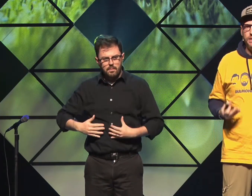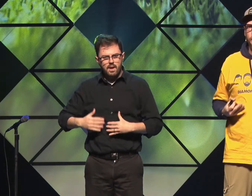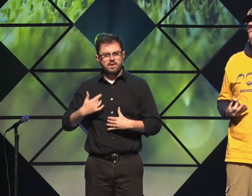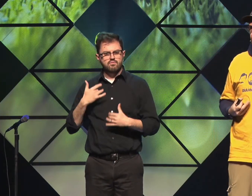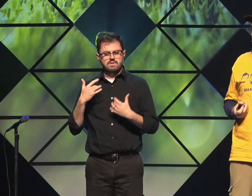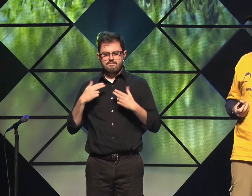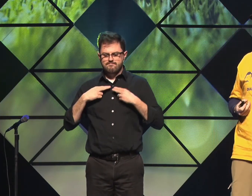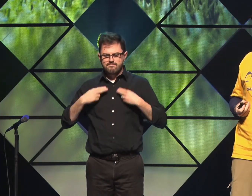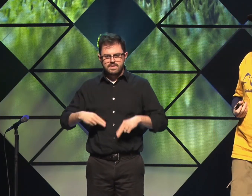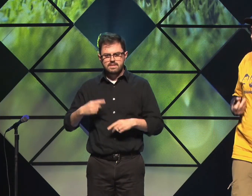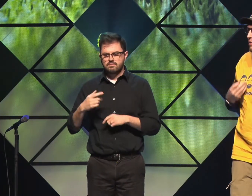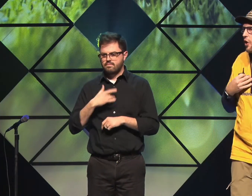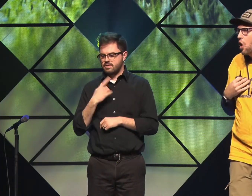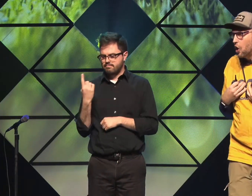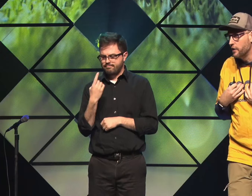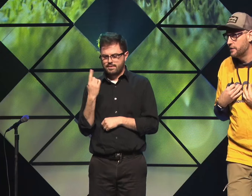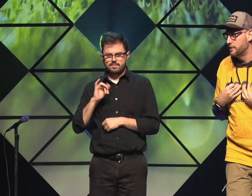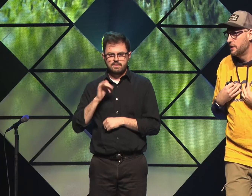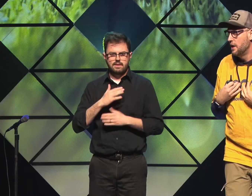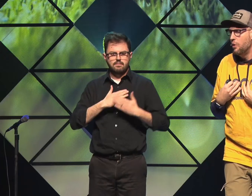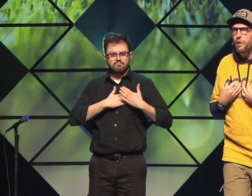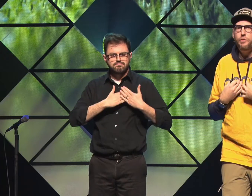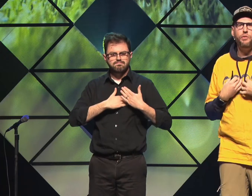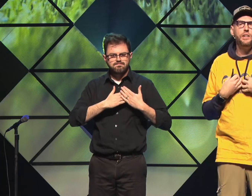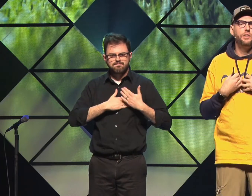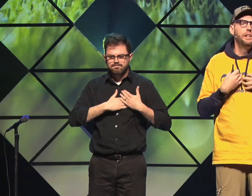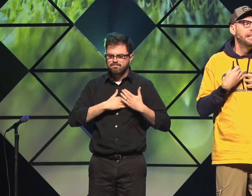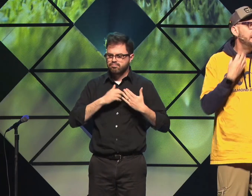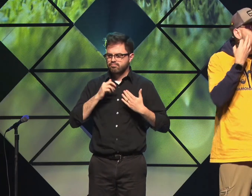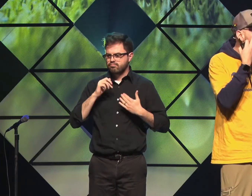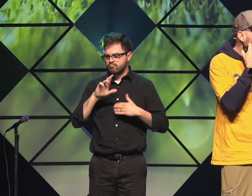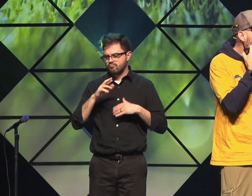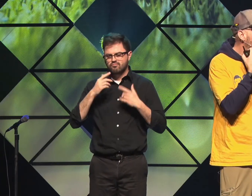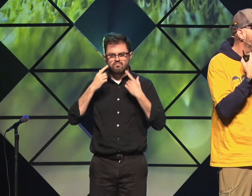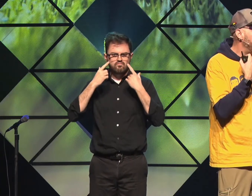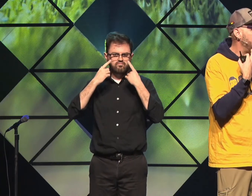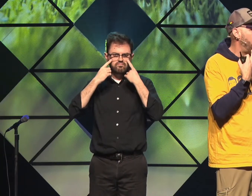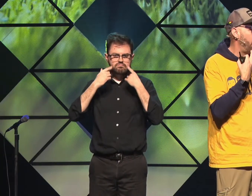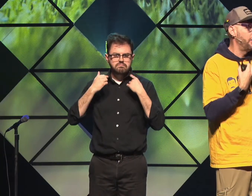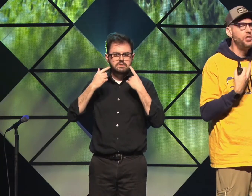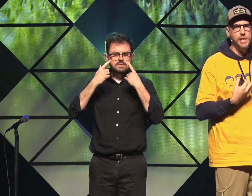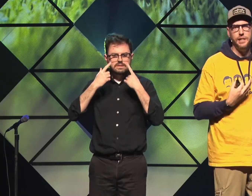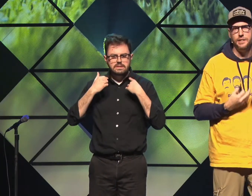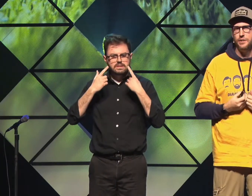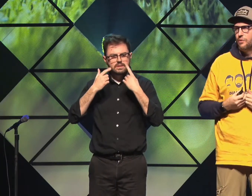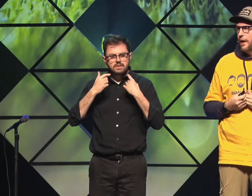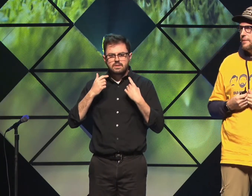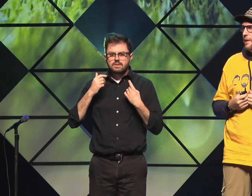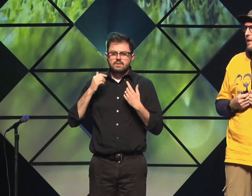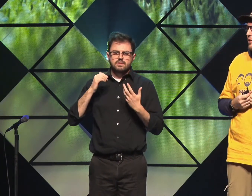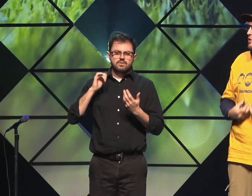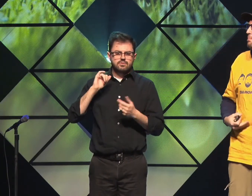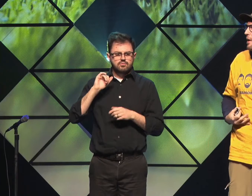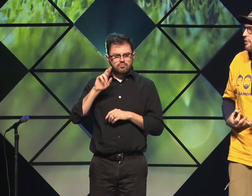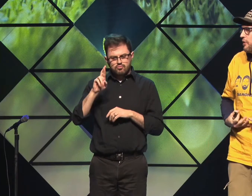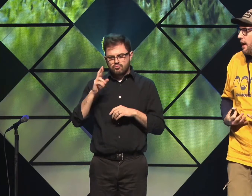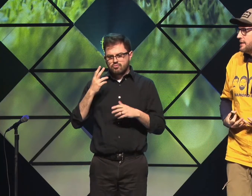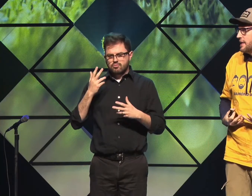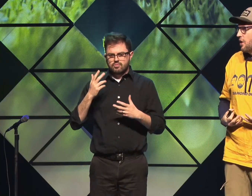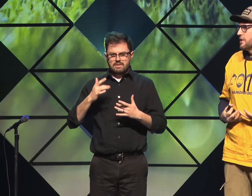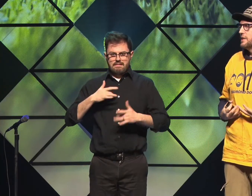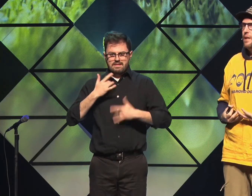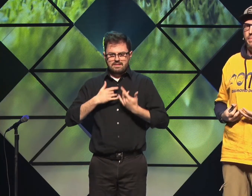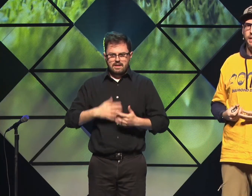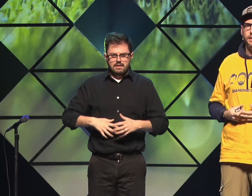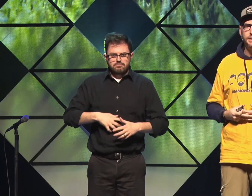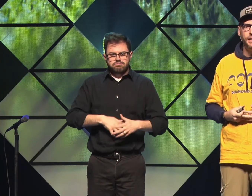feel something, a racing of the heart. We feel tears flowing down our cheeks, right? There's butterflies in